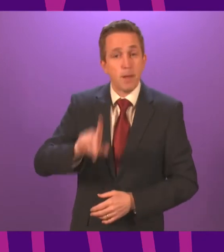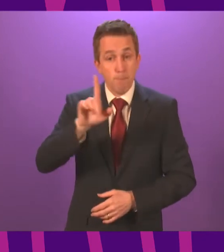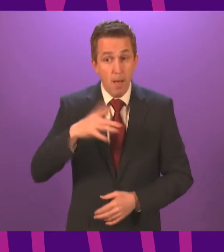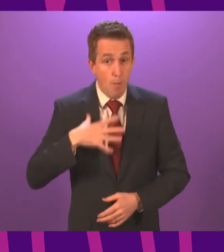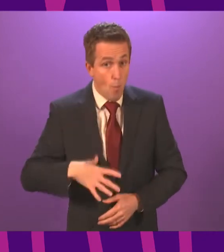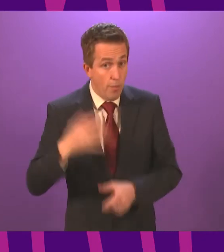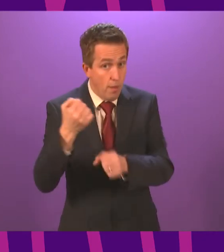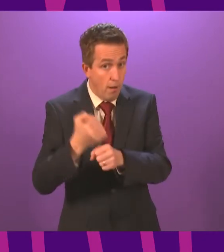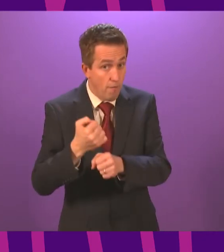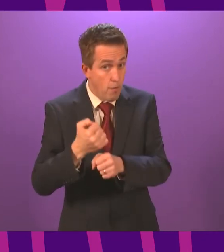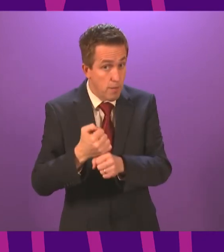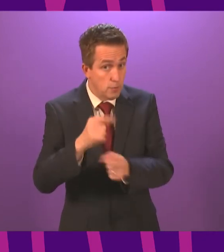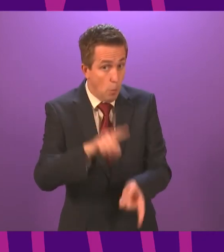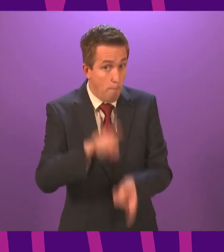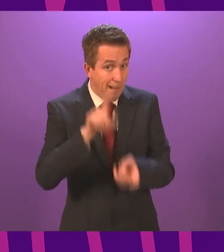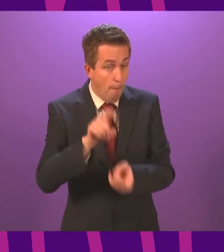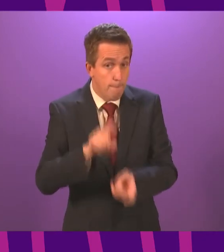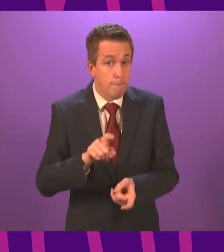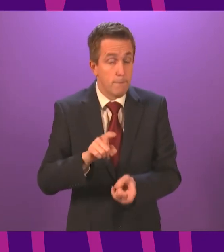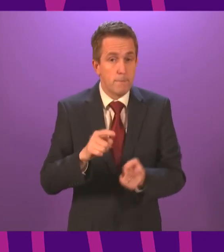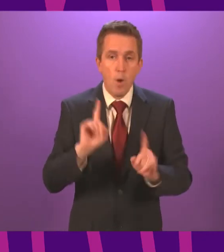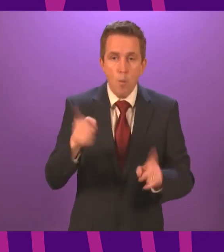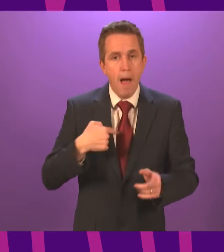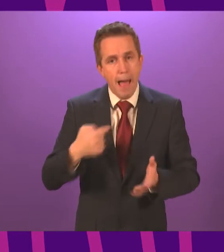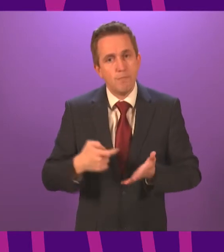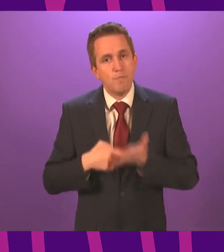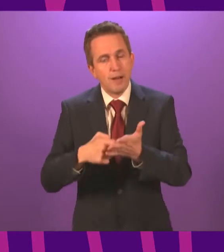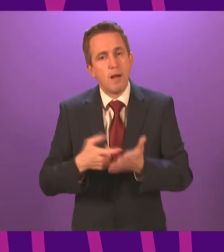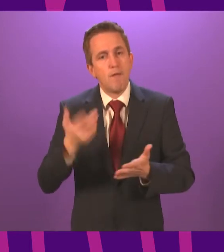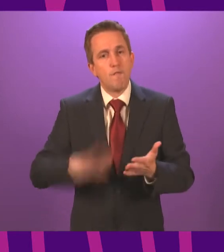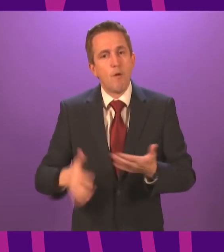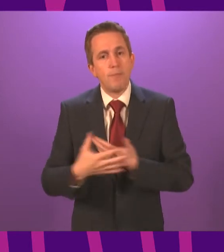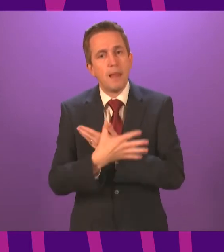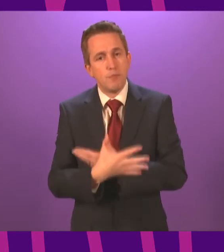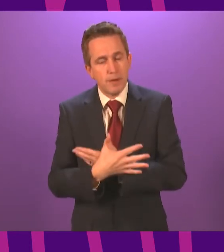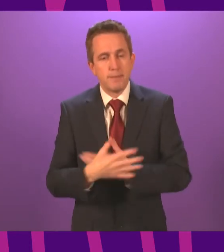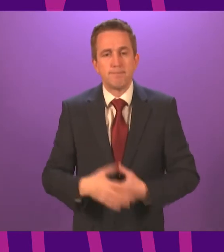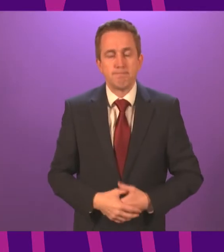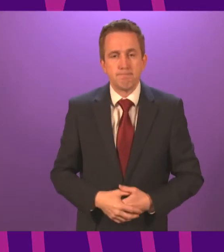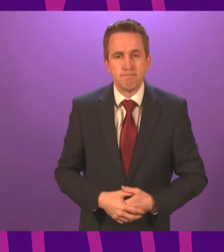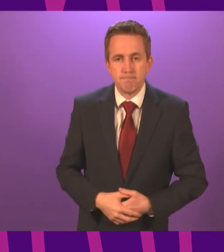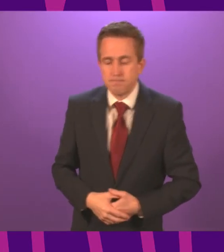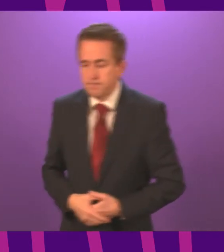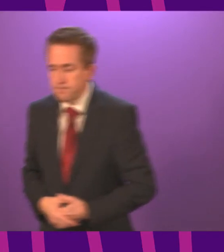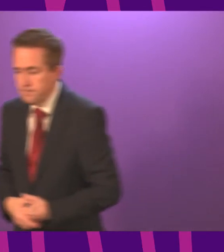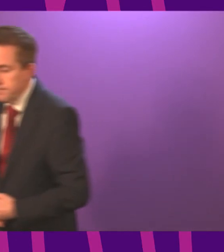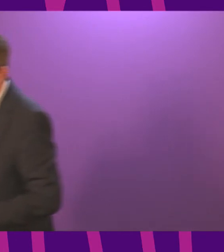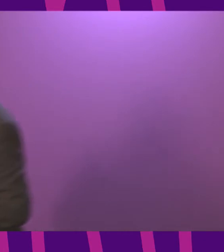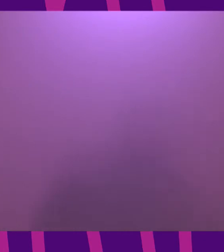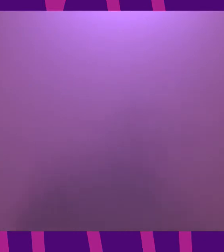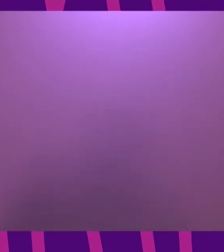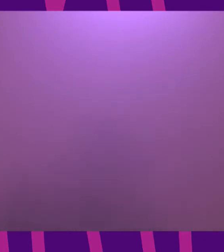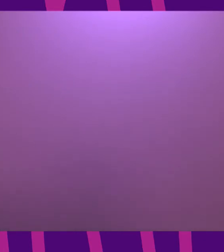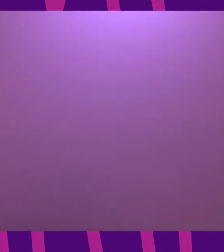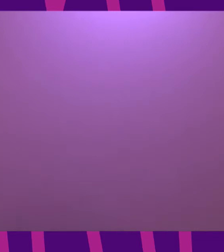listens carefully to what I have said on behalf of the Liberal Democrats this afternoon. Thank you. Thank you very much,